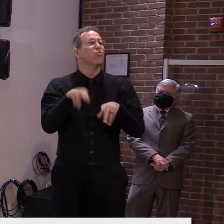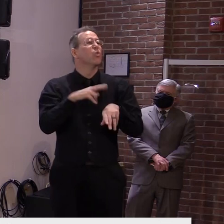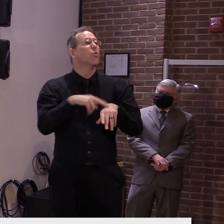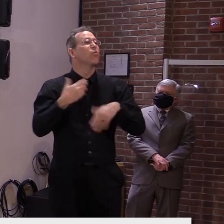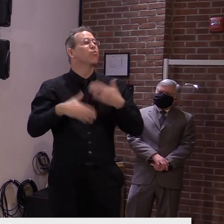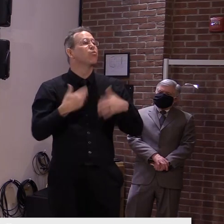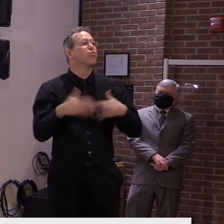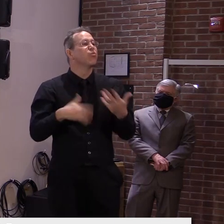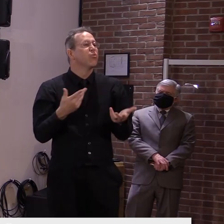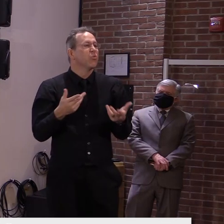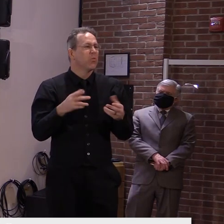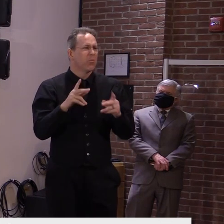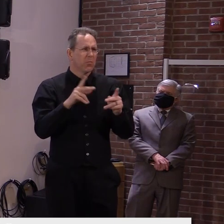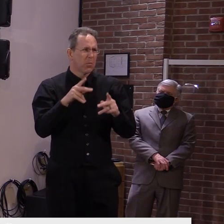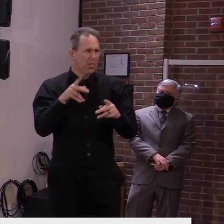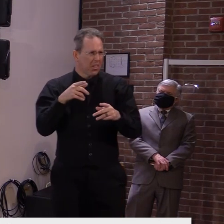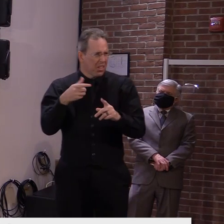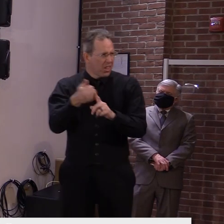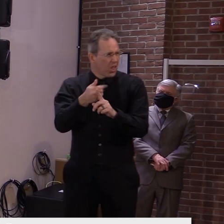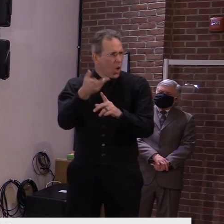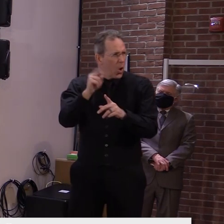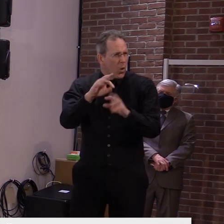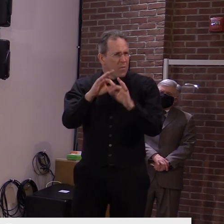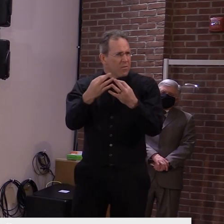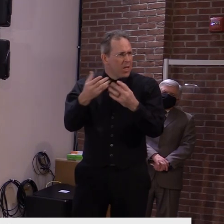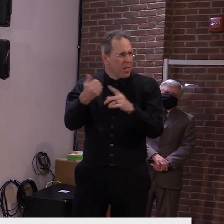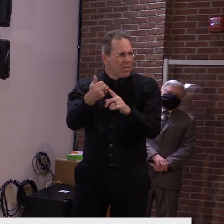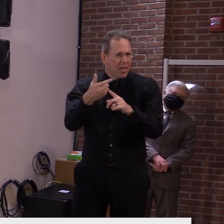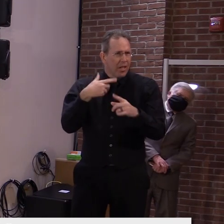family have contracted COVID. But moving on,